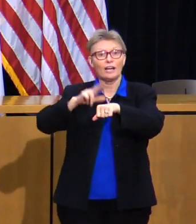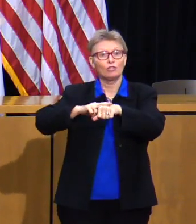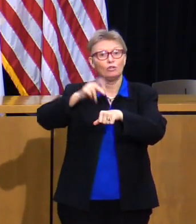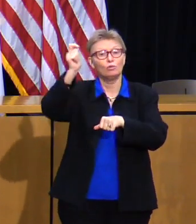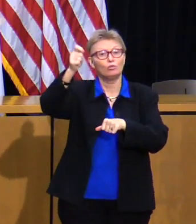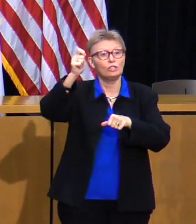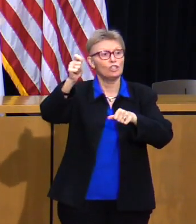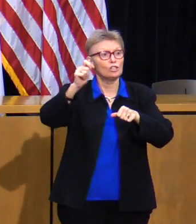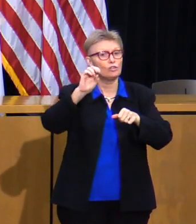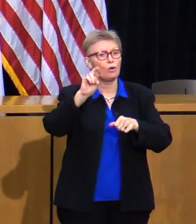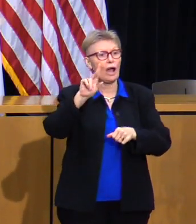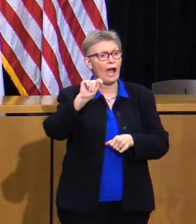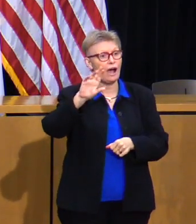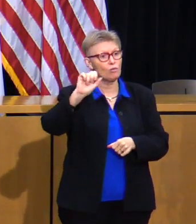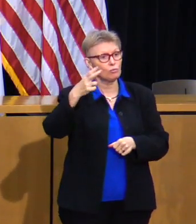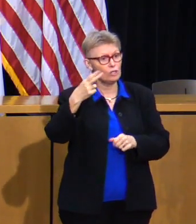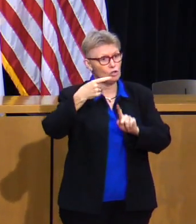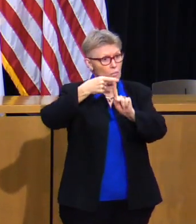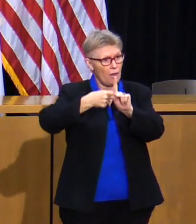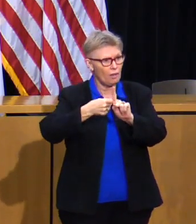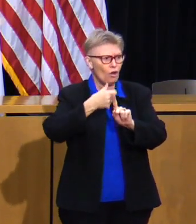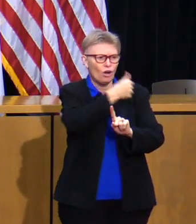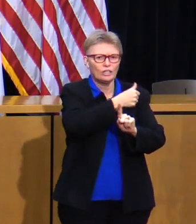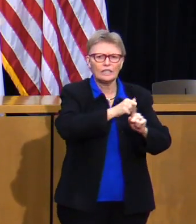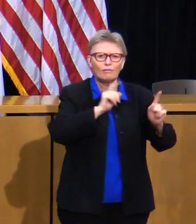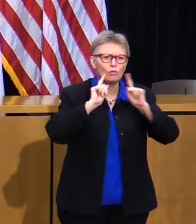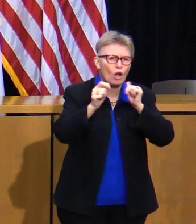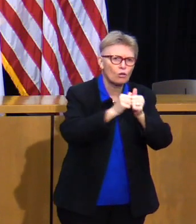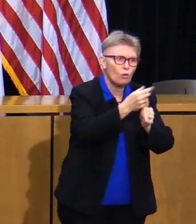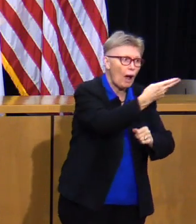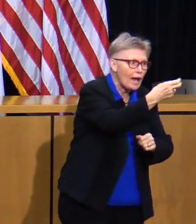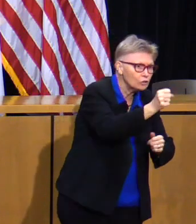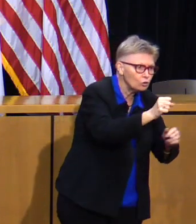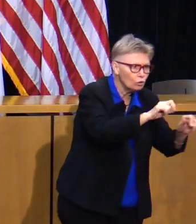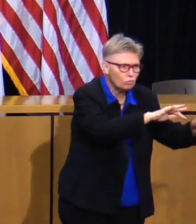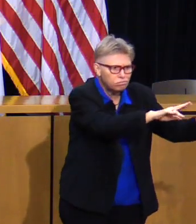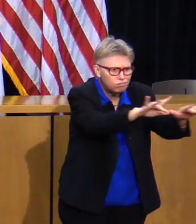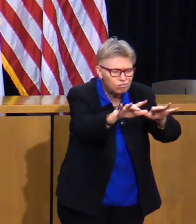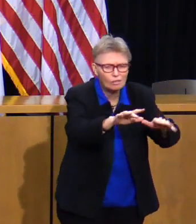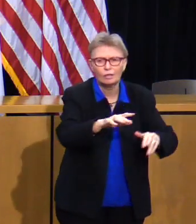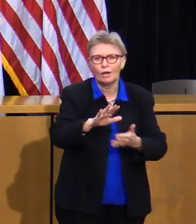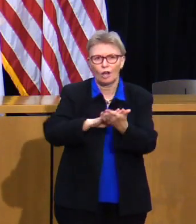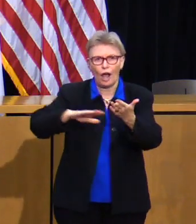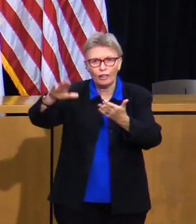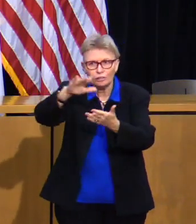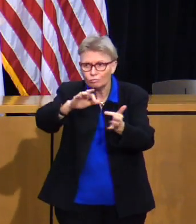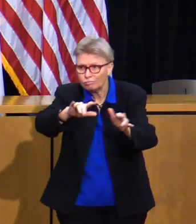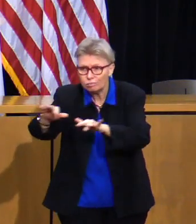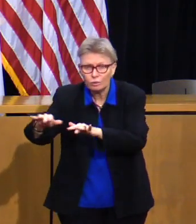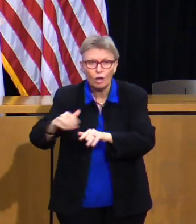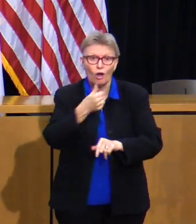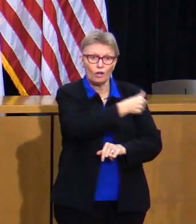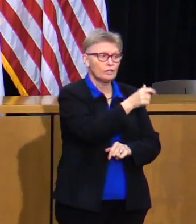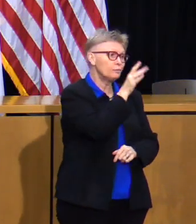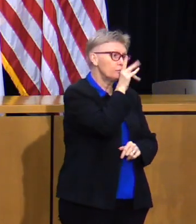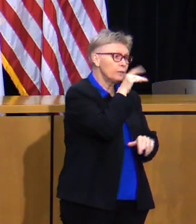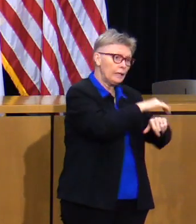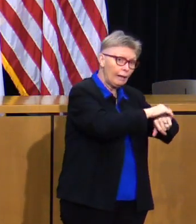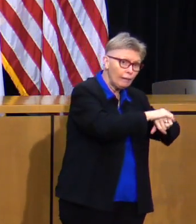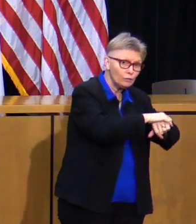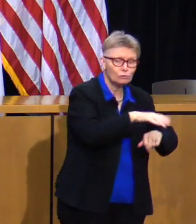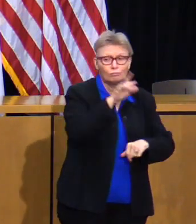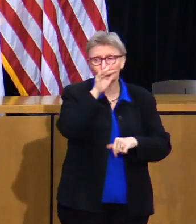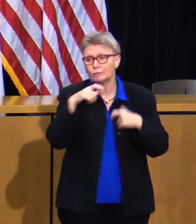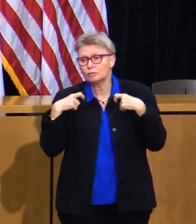spoken annually to groups of high school and college students. She presents in English and Spanish to a diverse group of